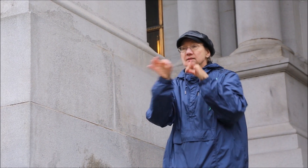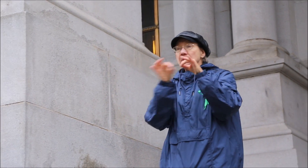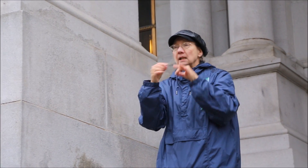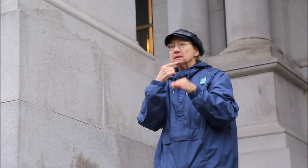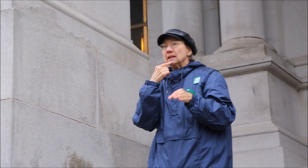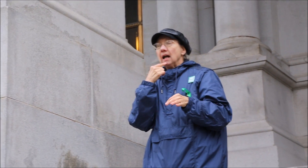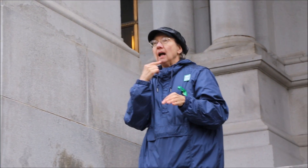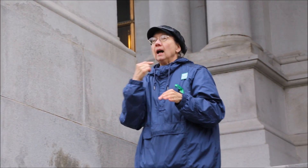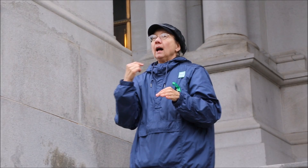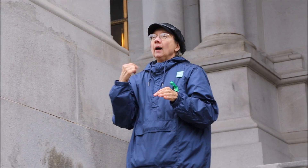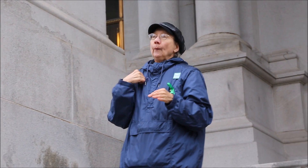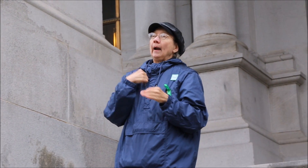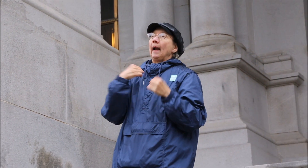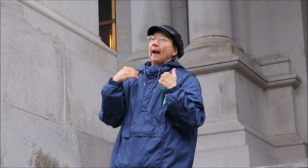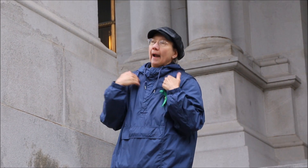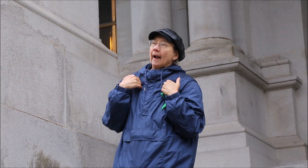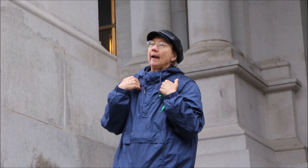You're talking to your family. You're not talking about work.